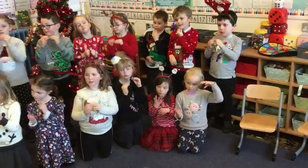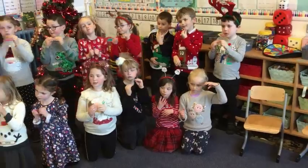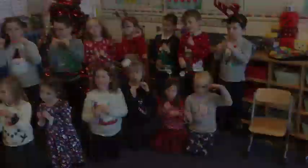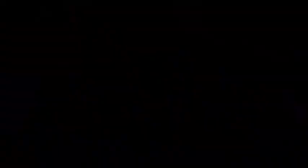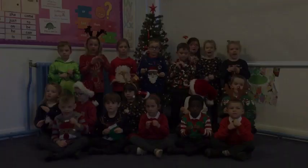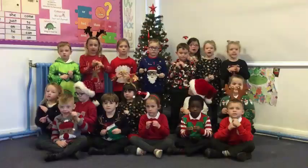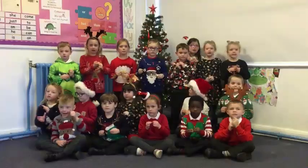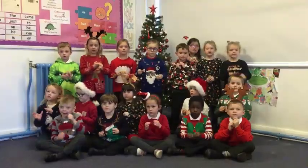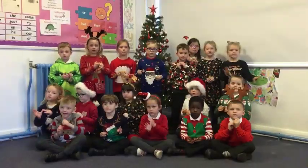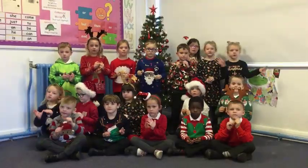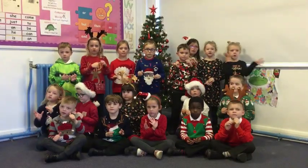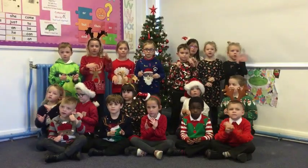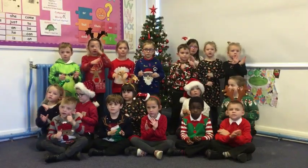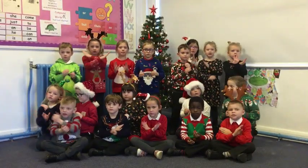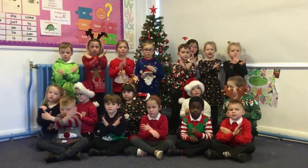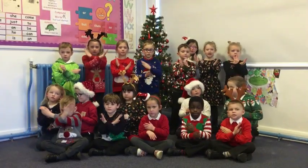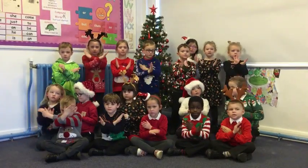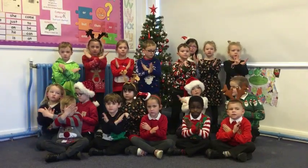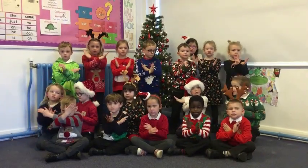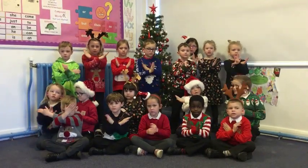is kissed. A is for